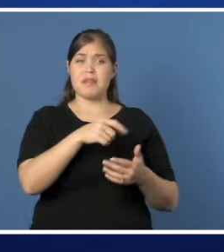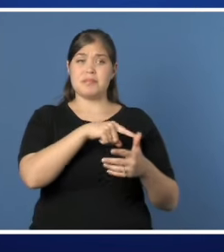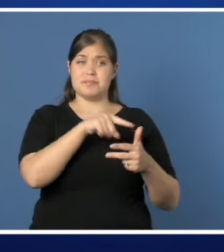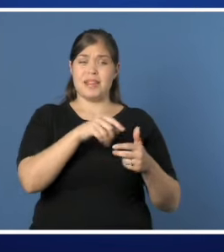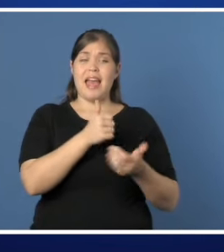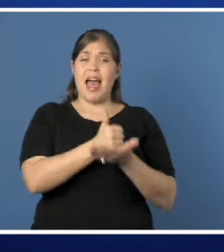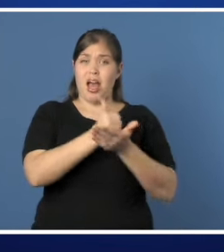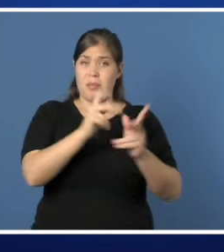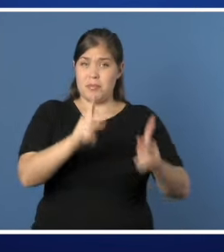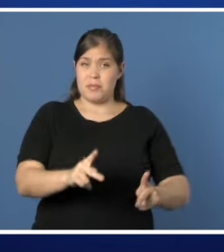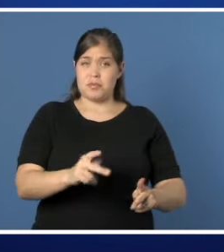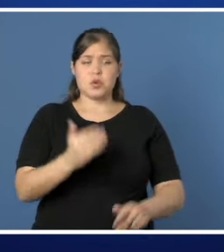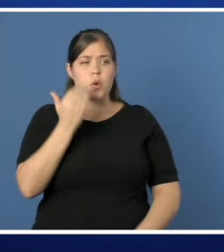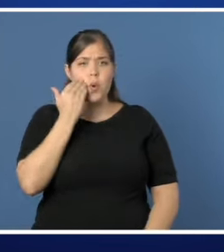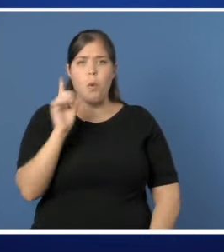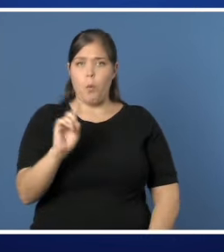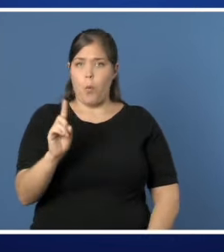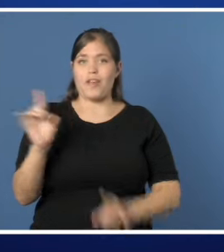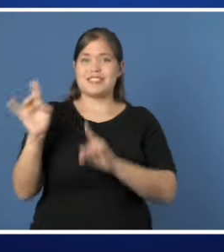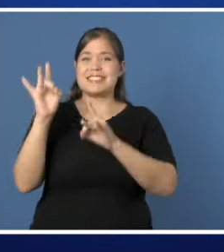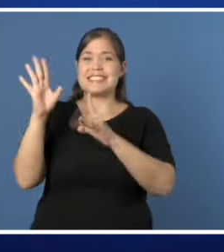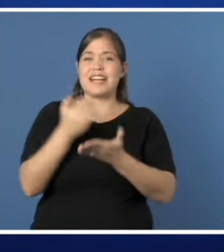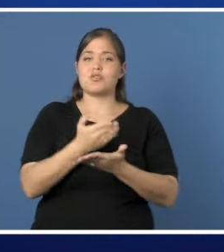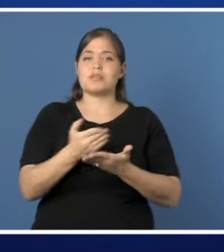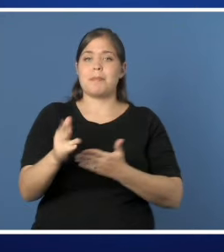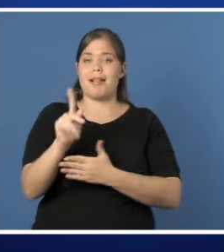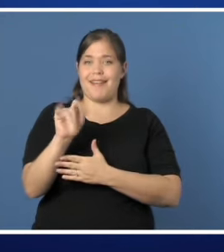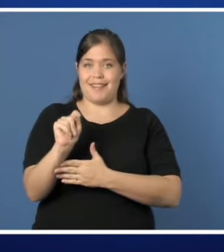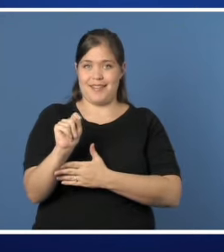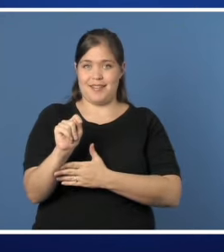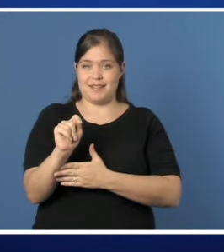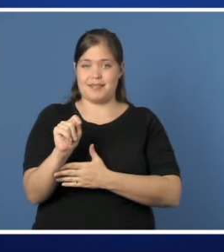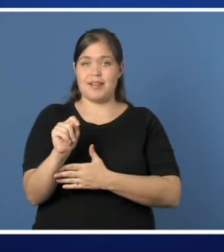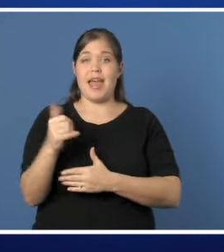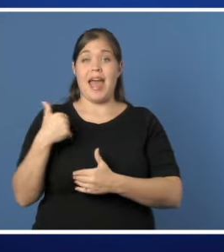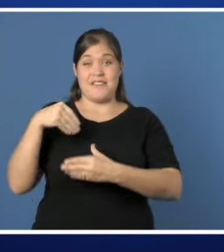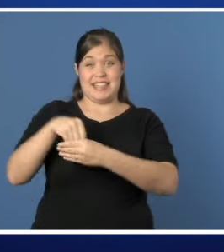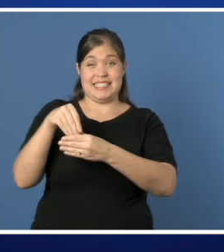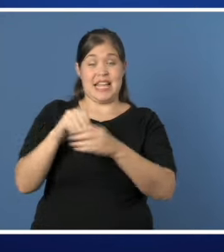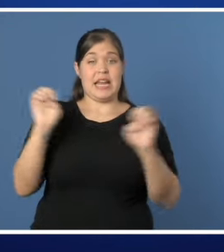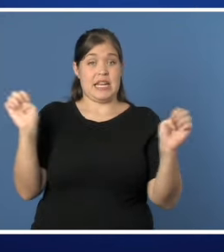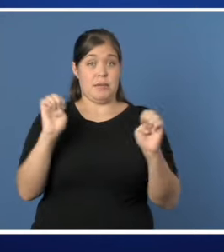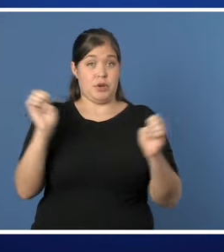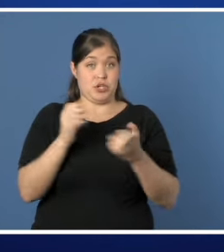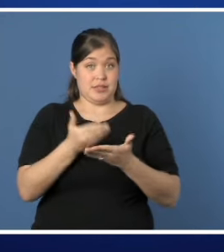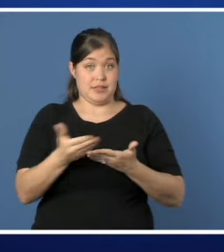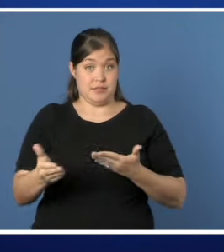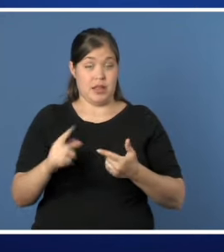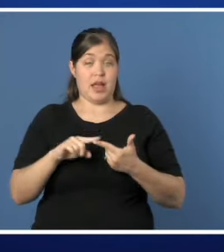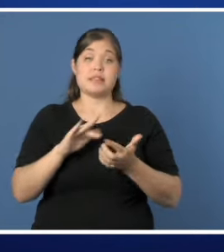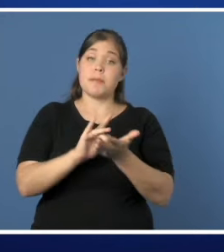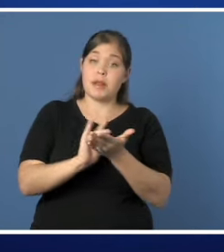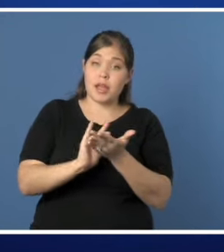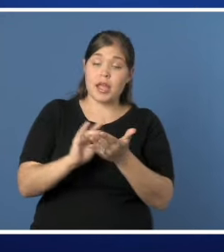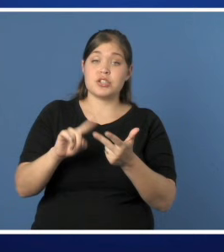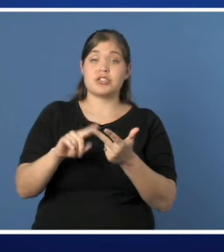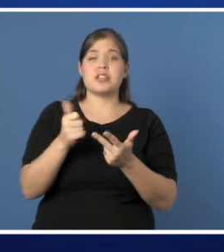sure helpers know where to find the disaster supply kit Which includes emergency supplies,